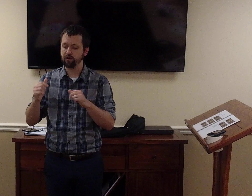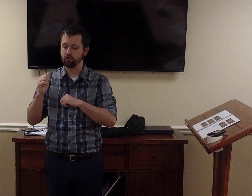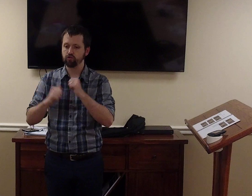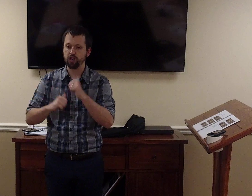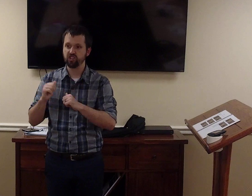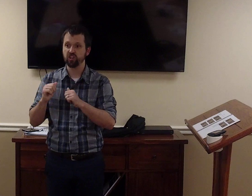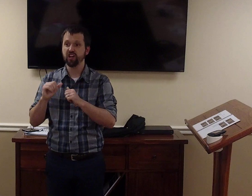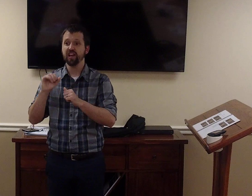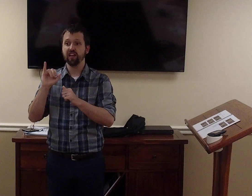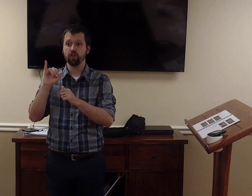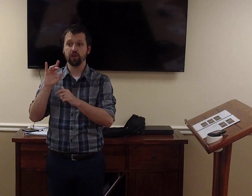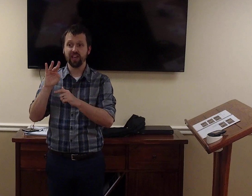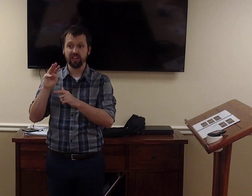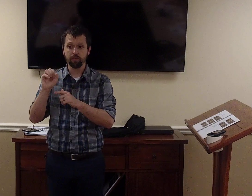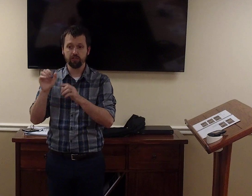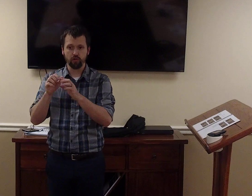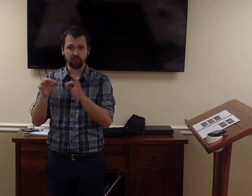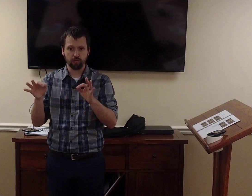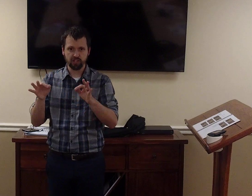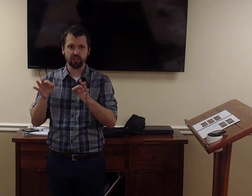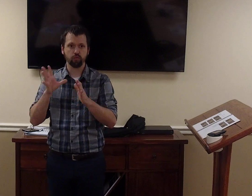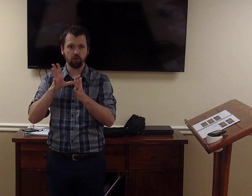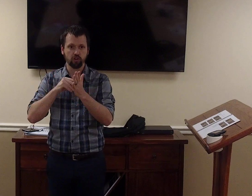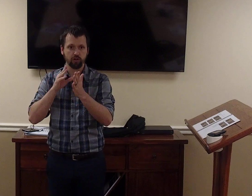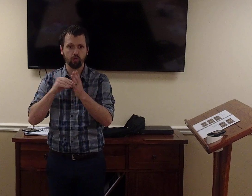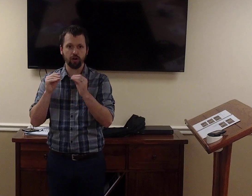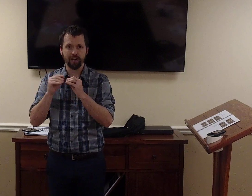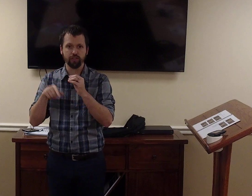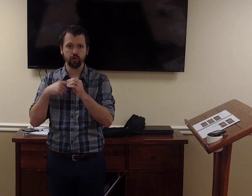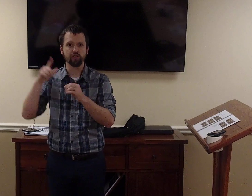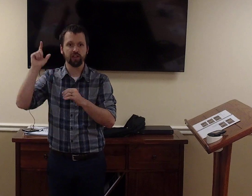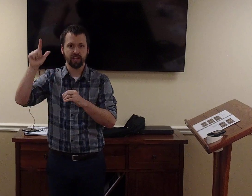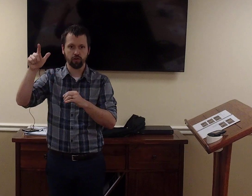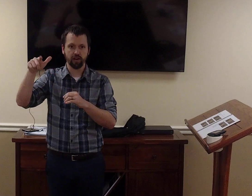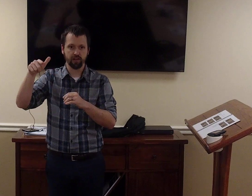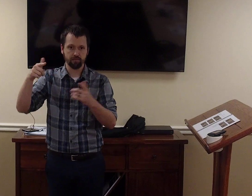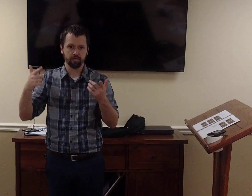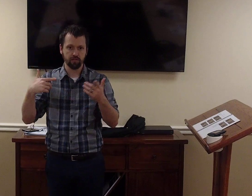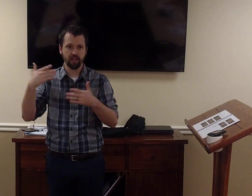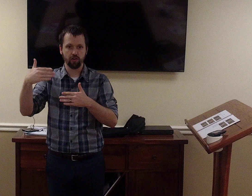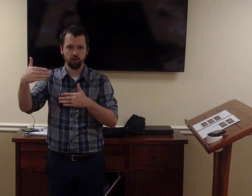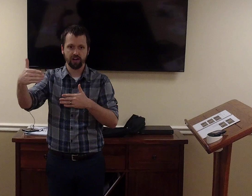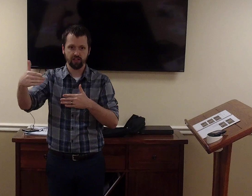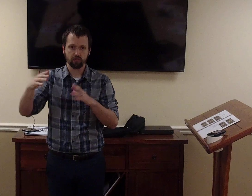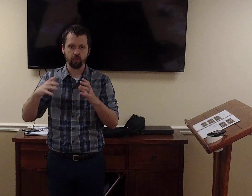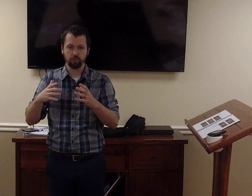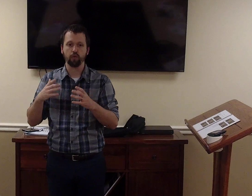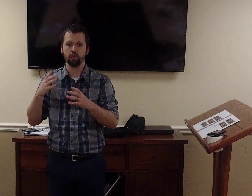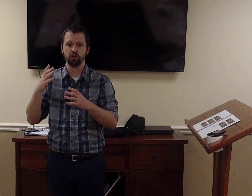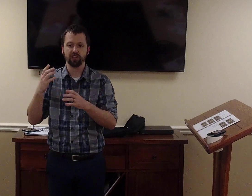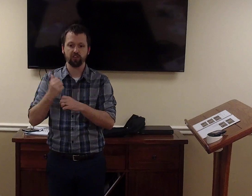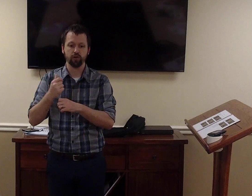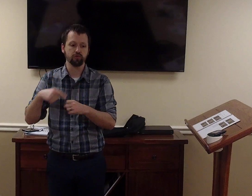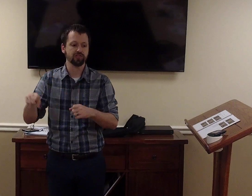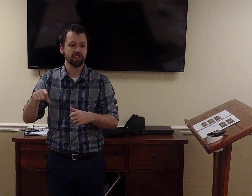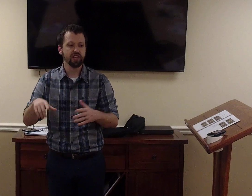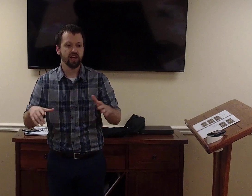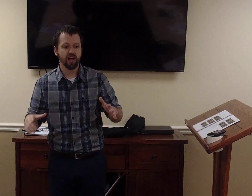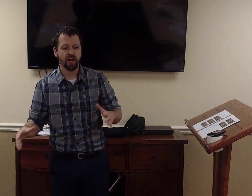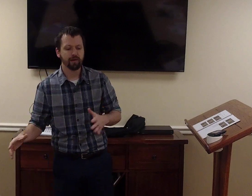its own structure, its own idioms, its own expressions. We'll learn more about those later on in this course, but we will get to those. And